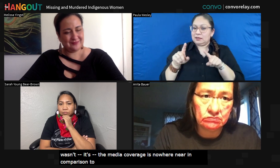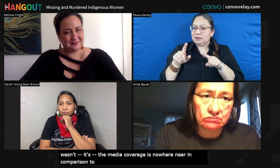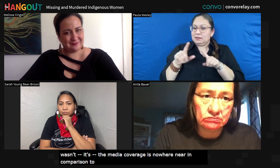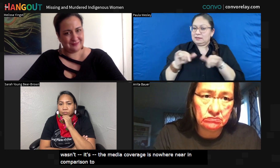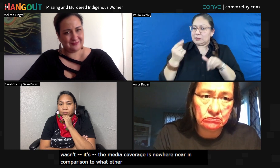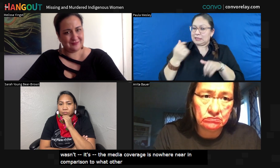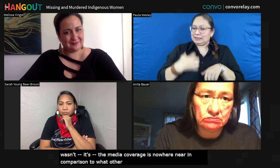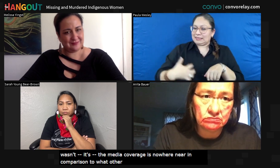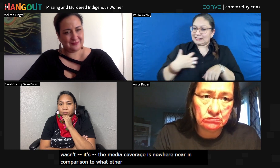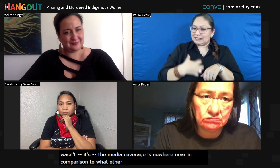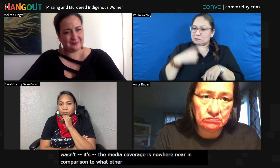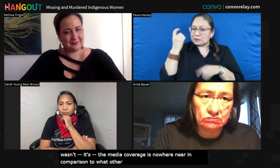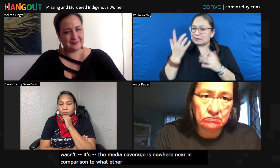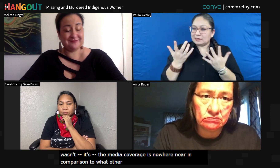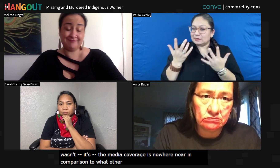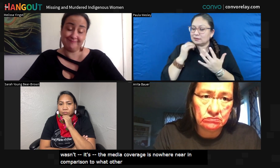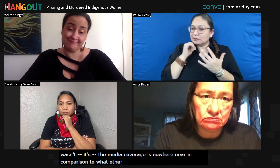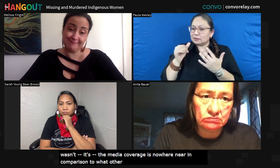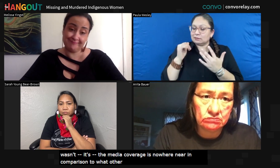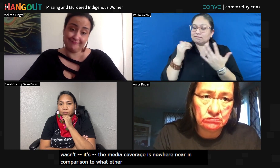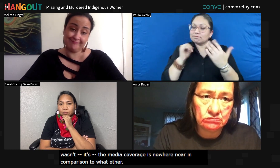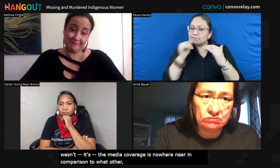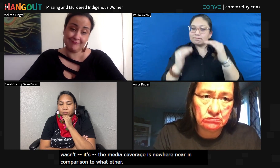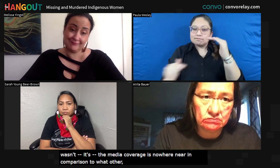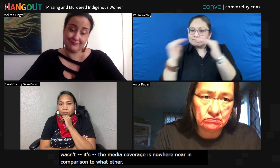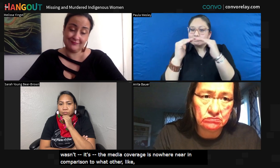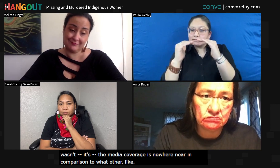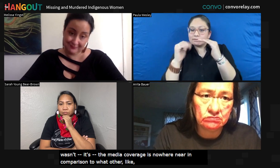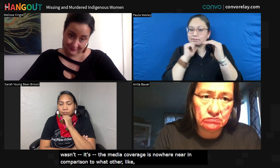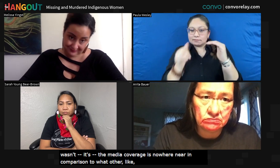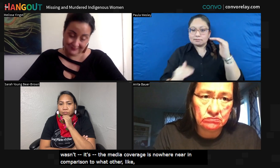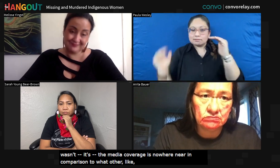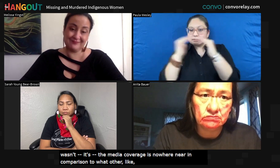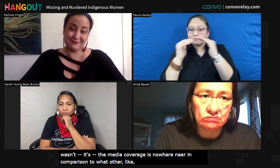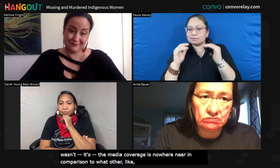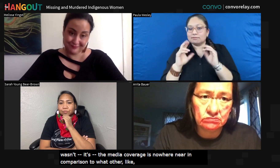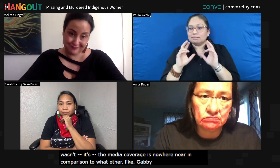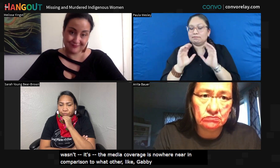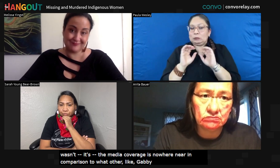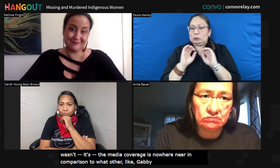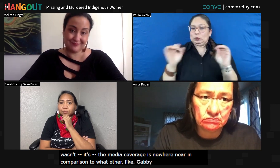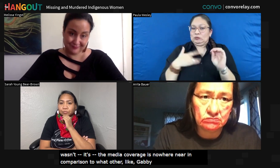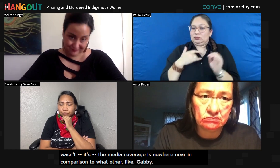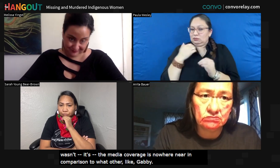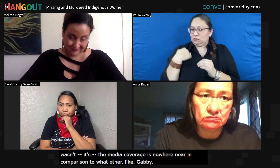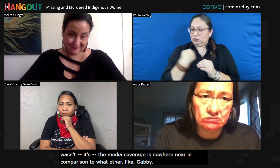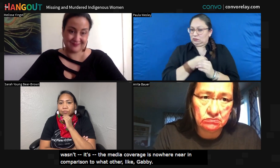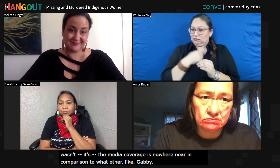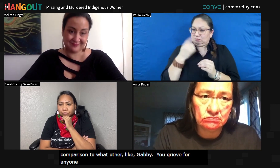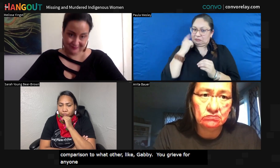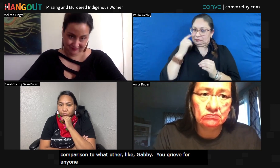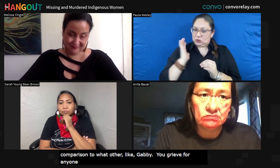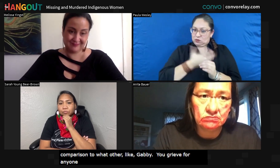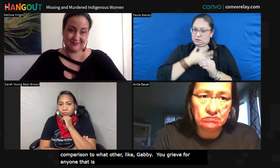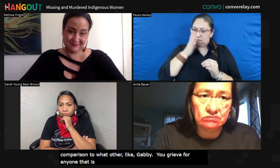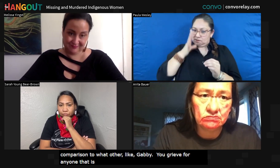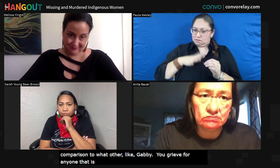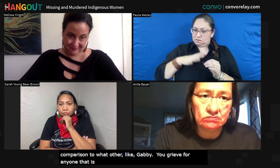Of course you grieve for anyone who's murdered, but at the same time, it causes disgust. There's no equality there. And